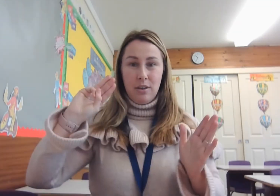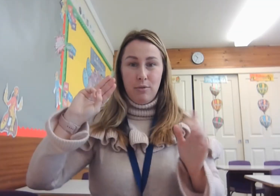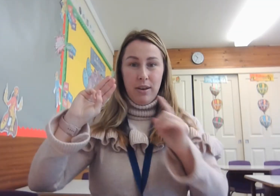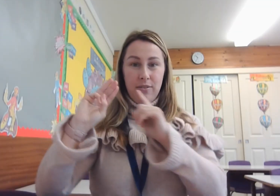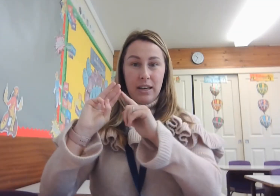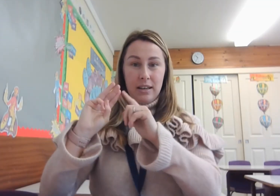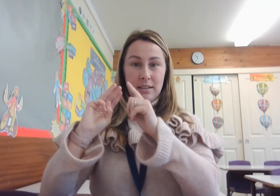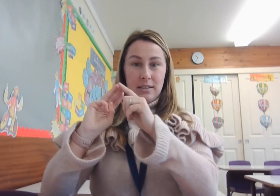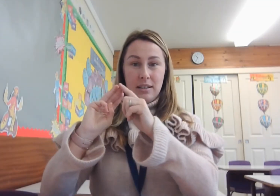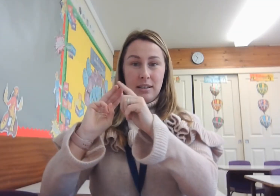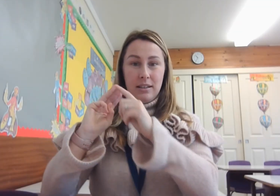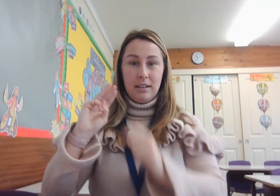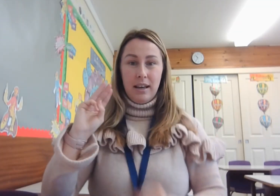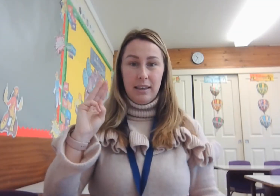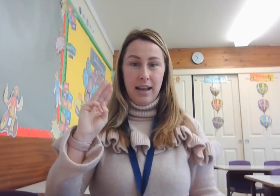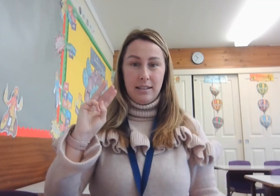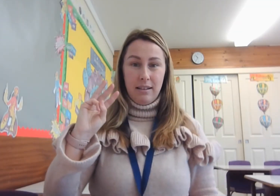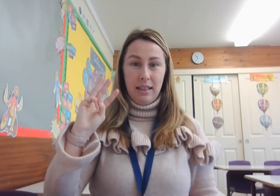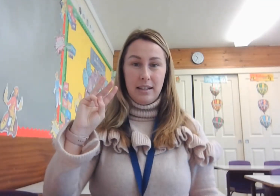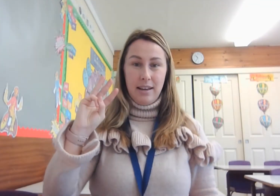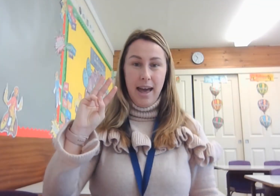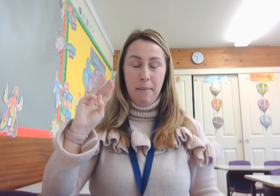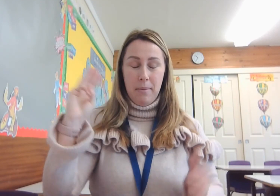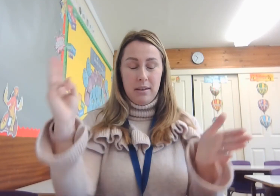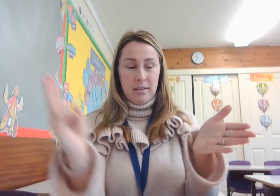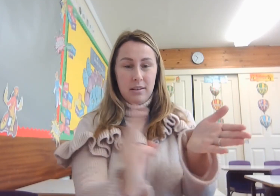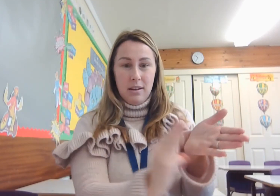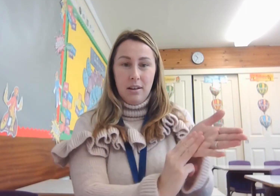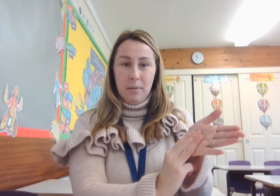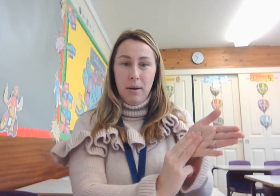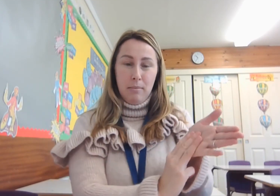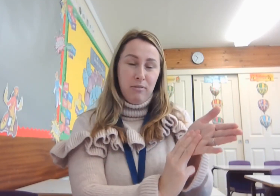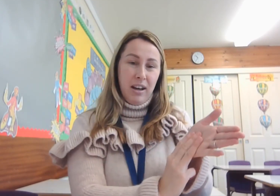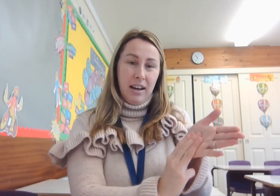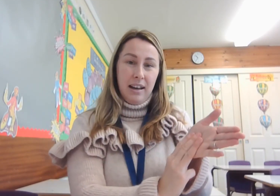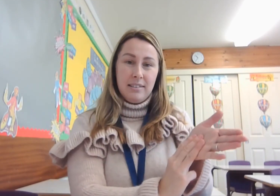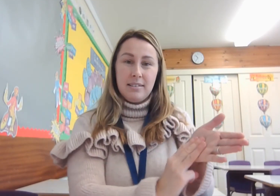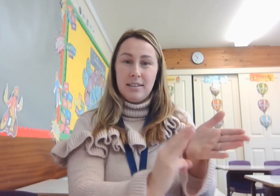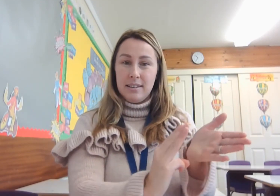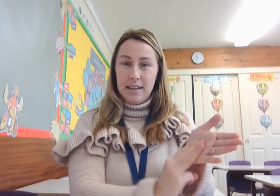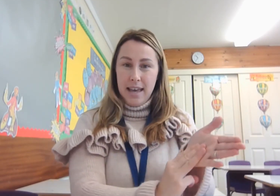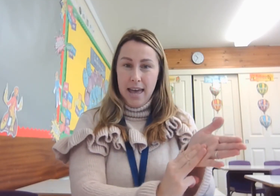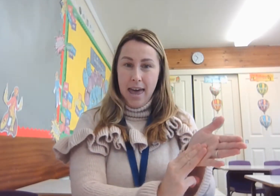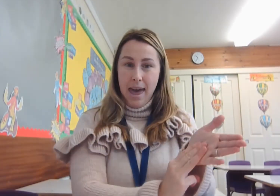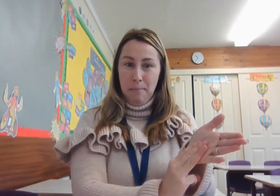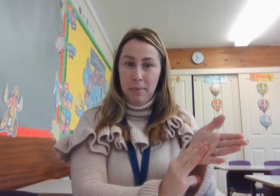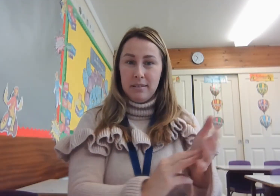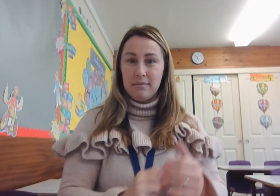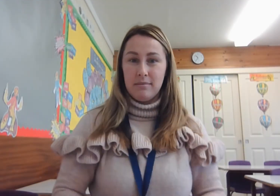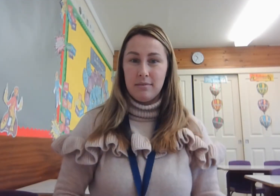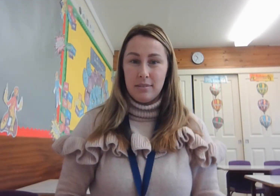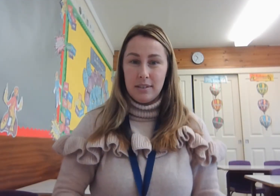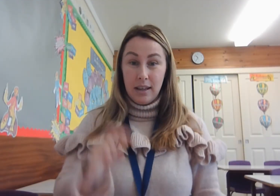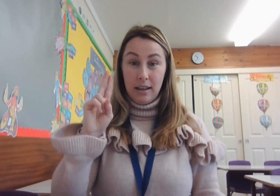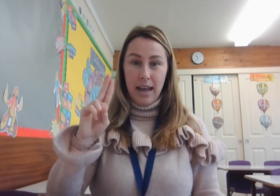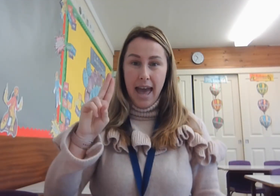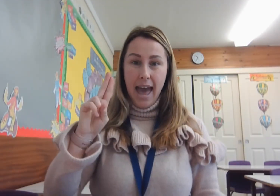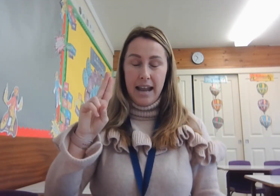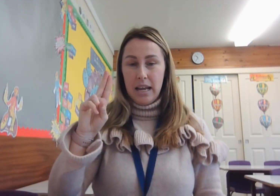three fingers, like the letter M on the palm of our hand, M. N,